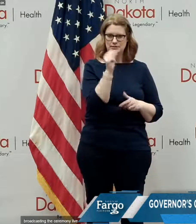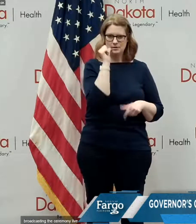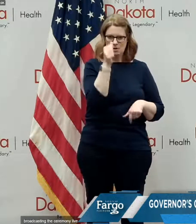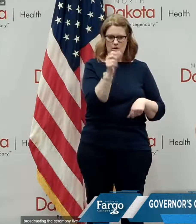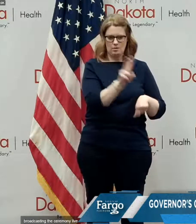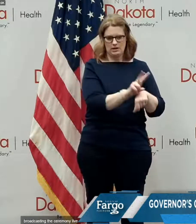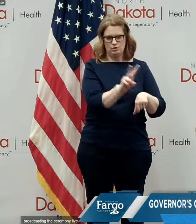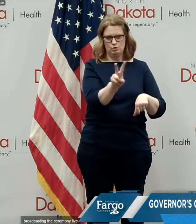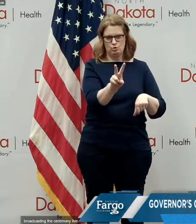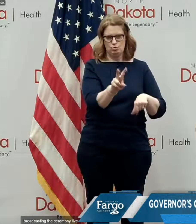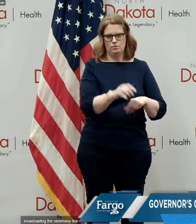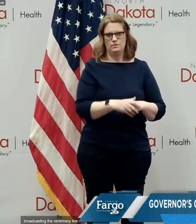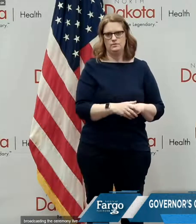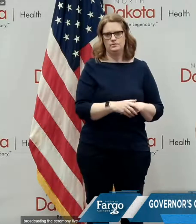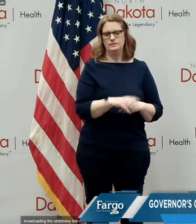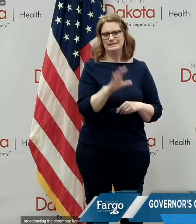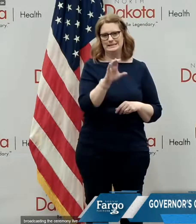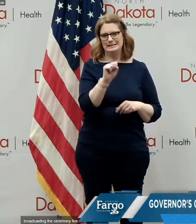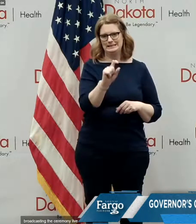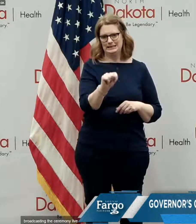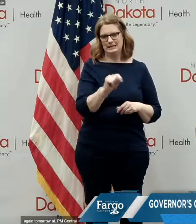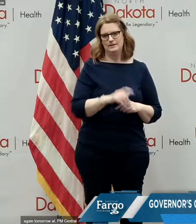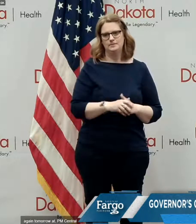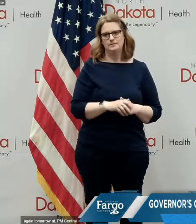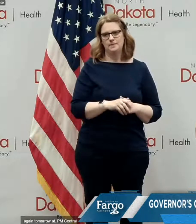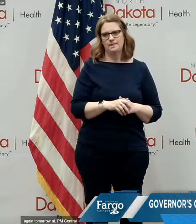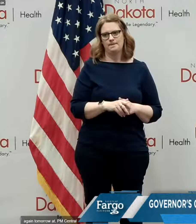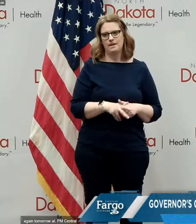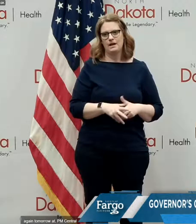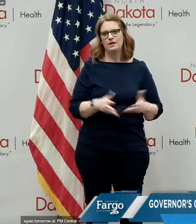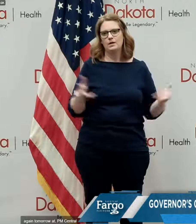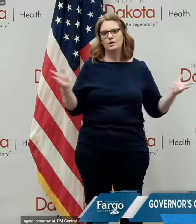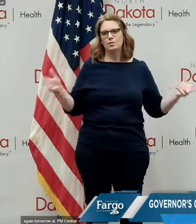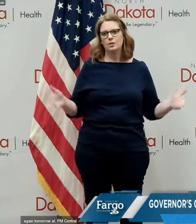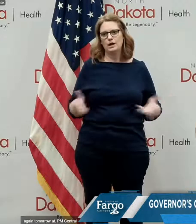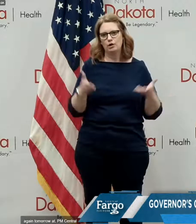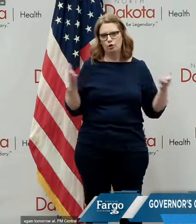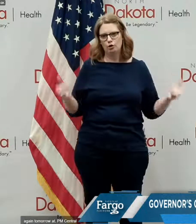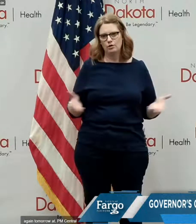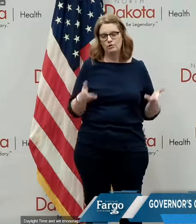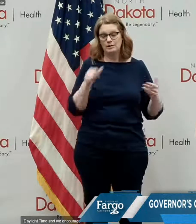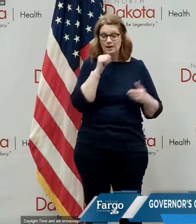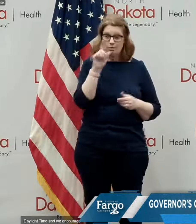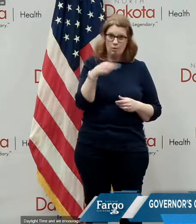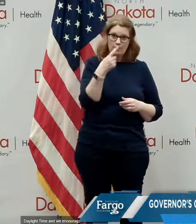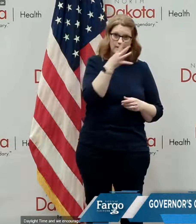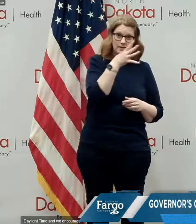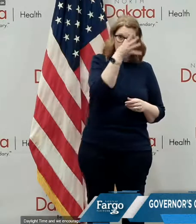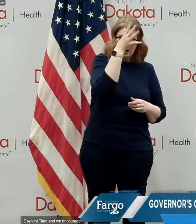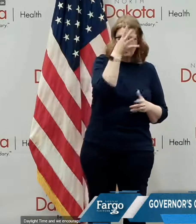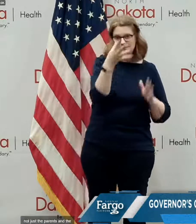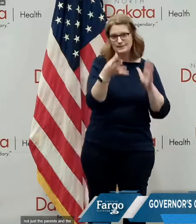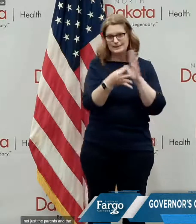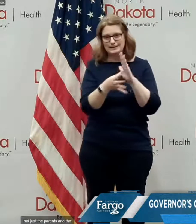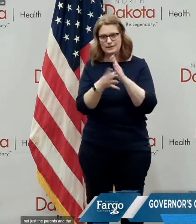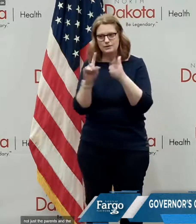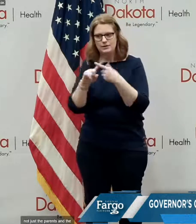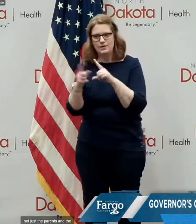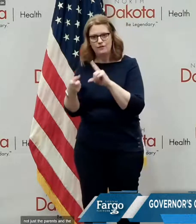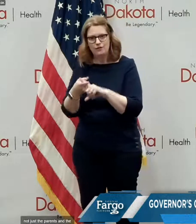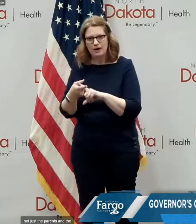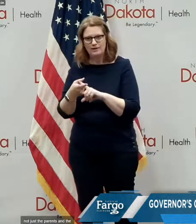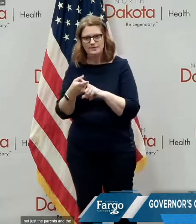2 p.m. Central Daylight Time. And we encourage not just the parents and the seniors and the friends and